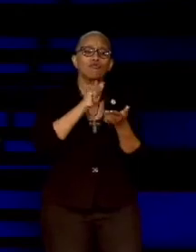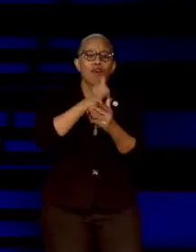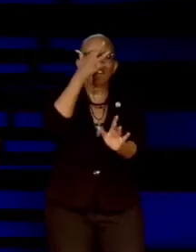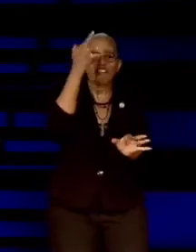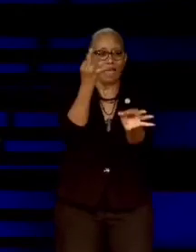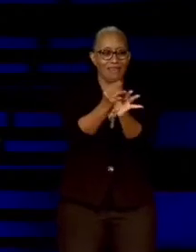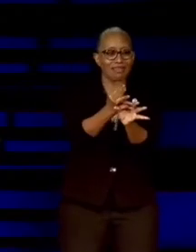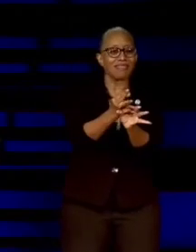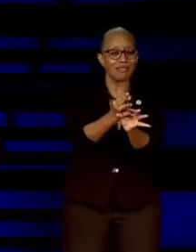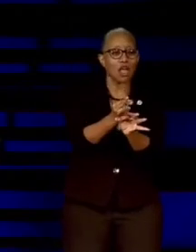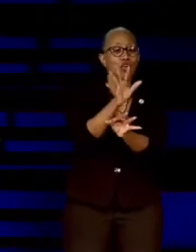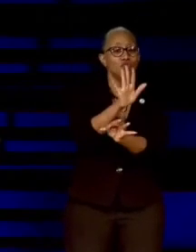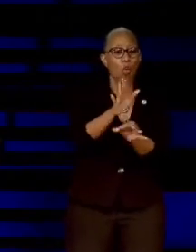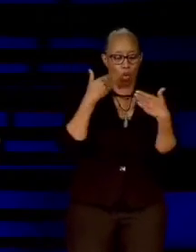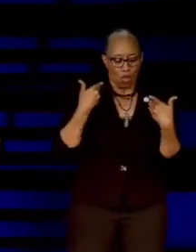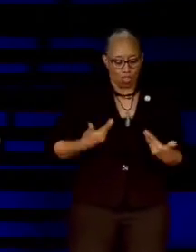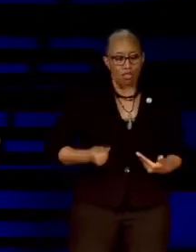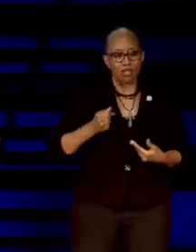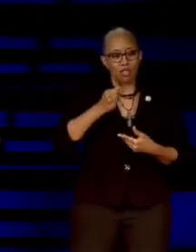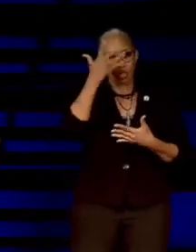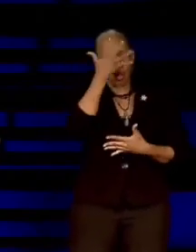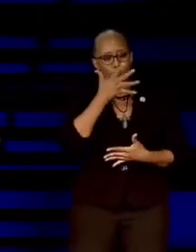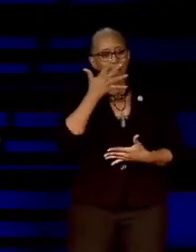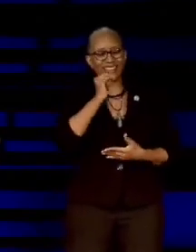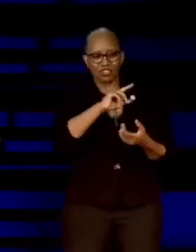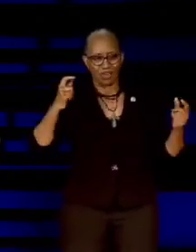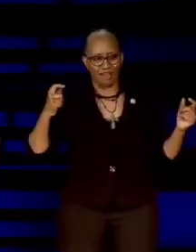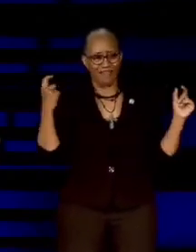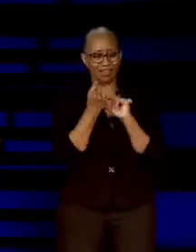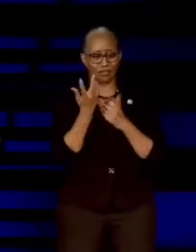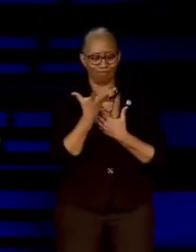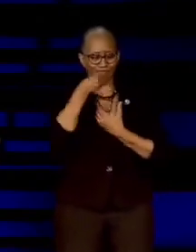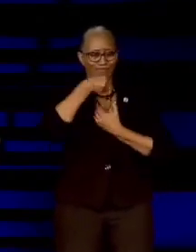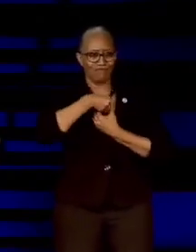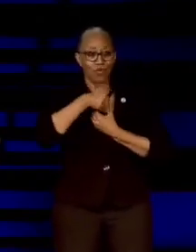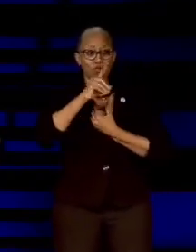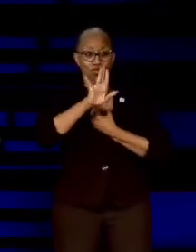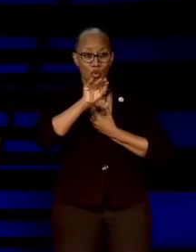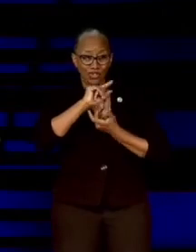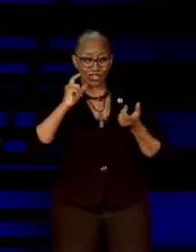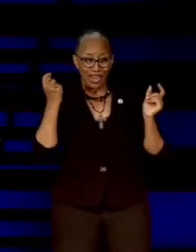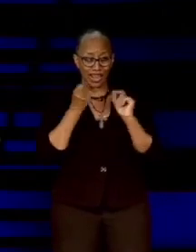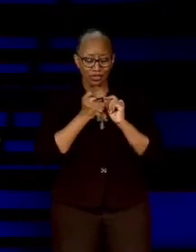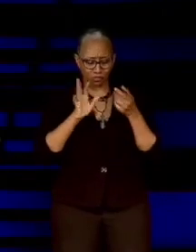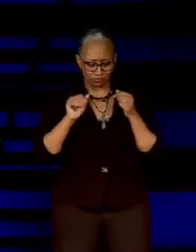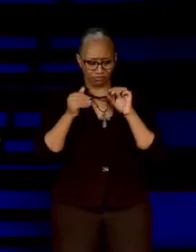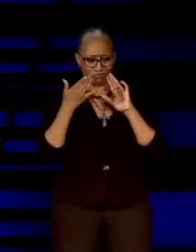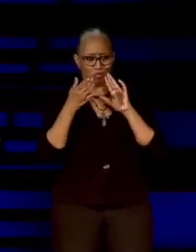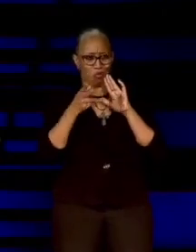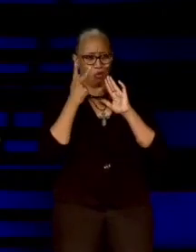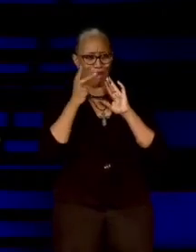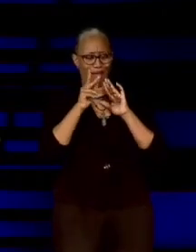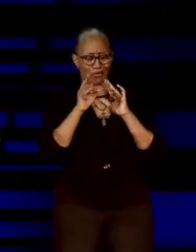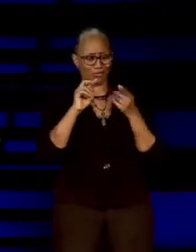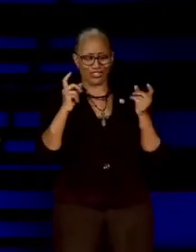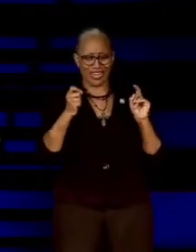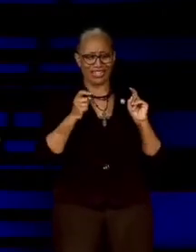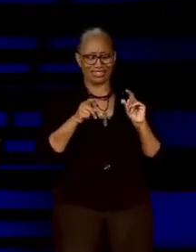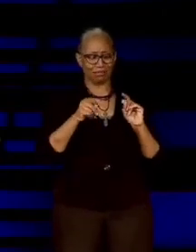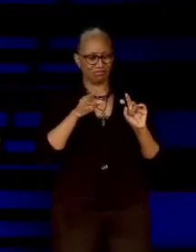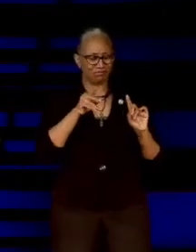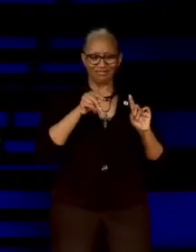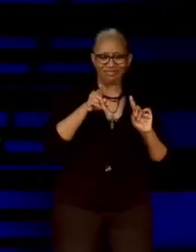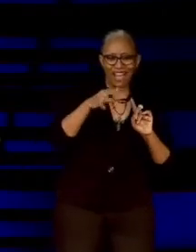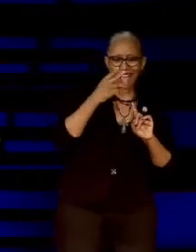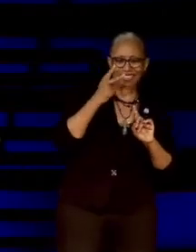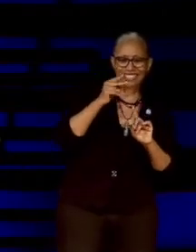faith. Your look is changing. Will you look at somebody and tell them you're changing before my very eyes? The you that I